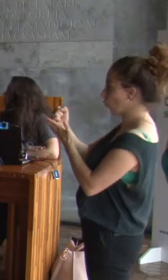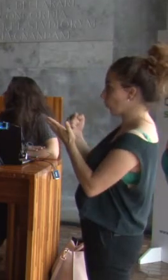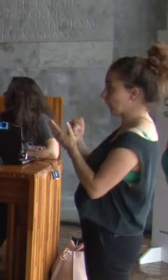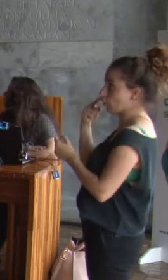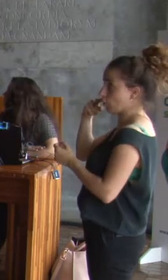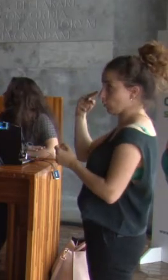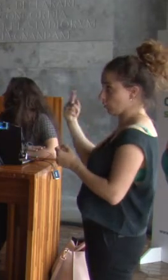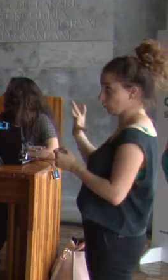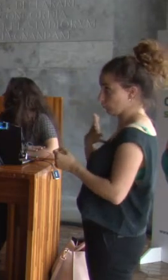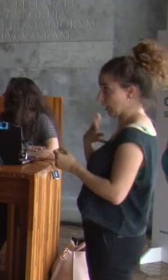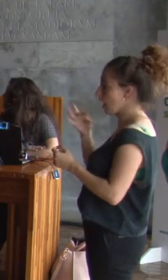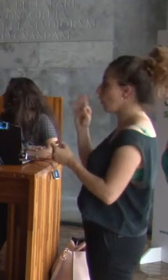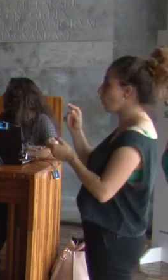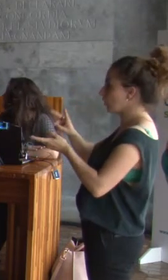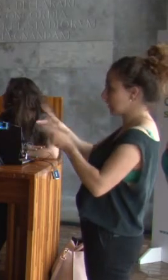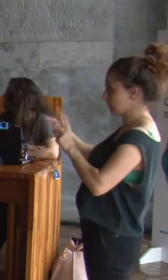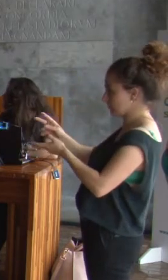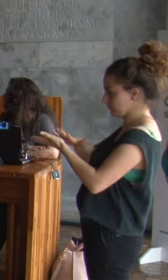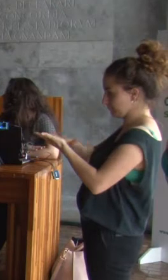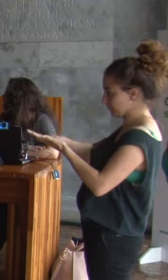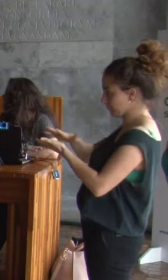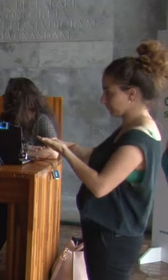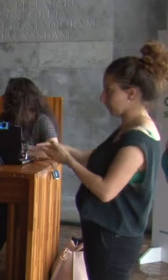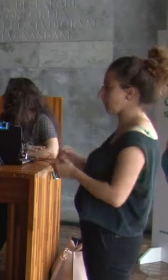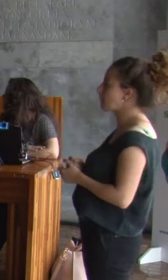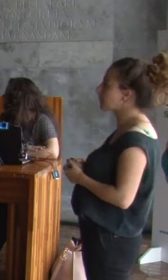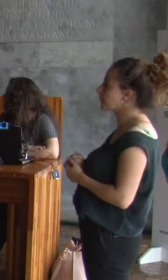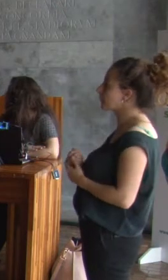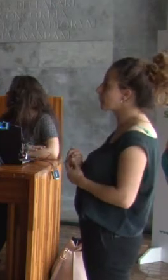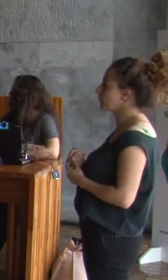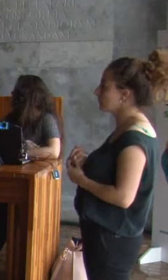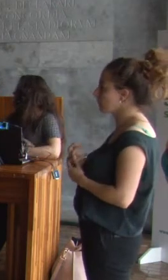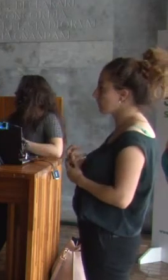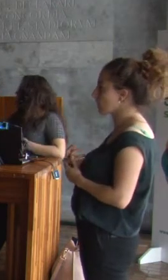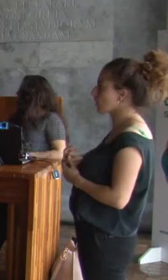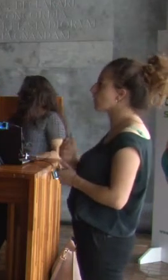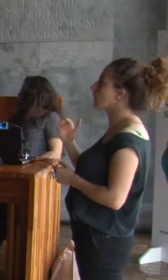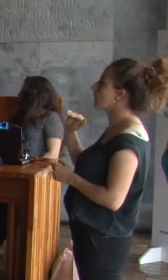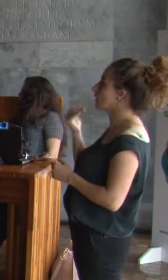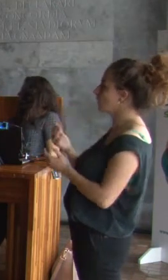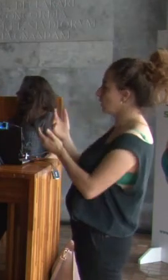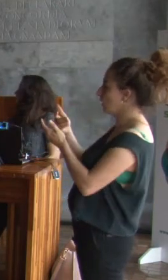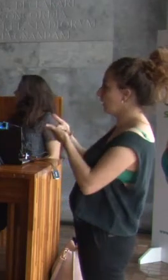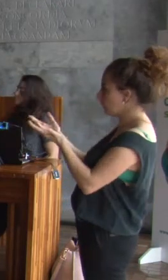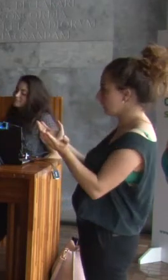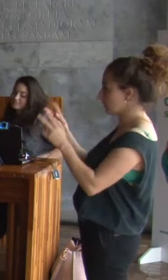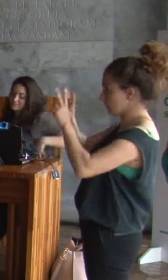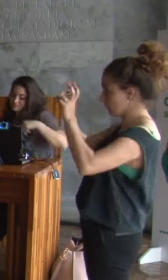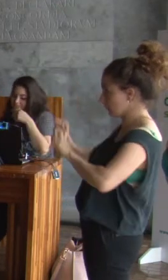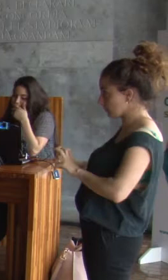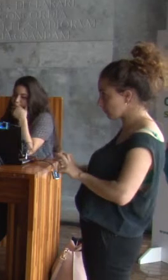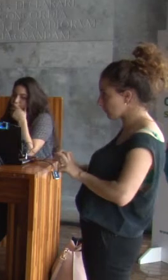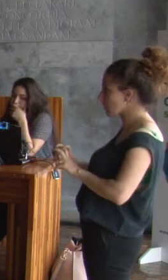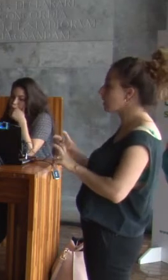braille transcription. And all electronic publications, in all of your